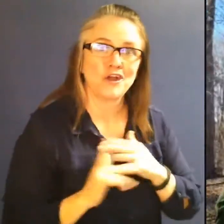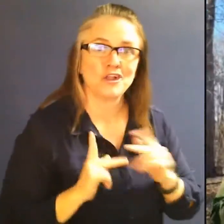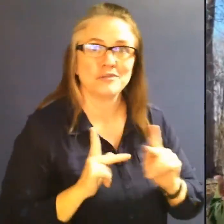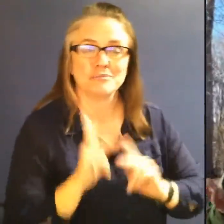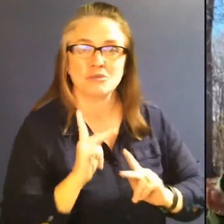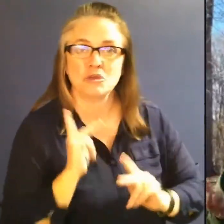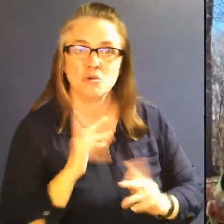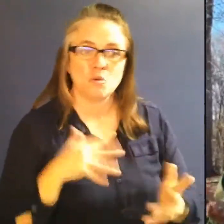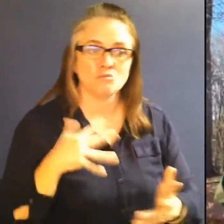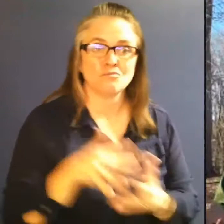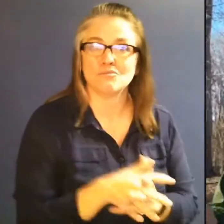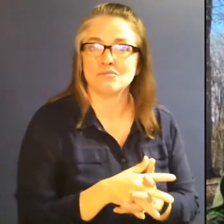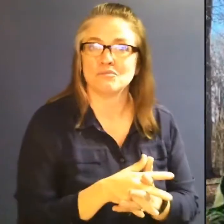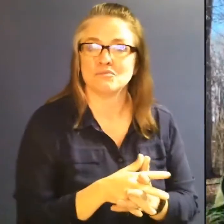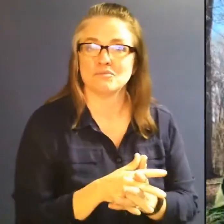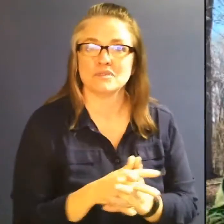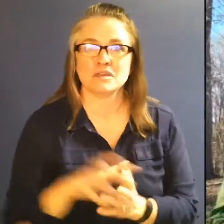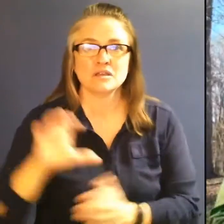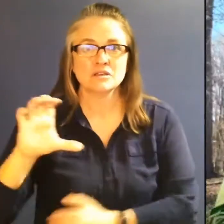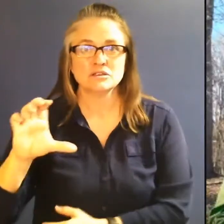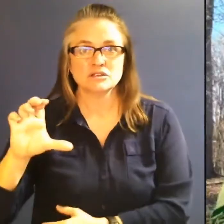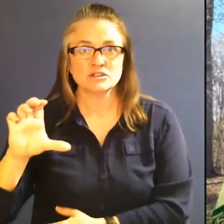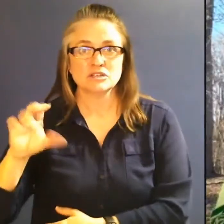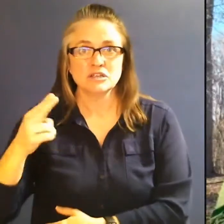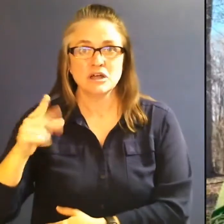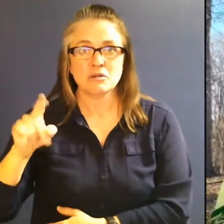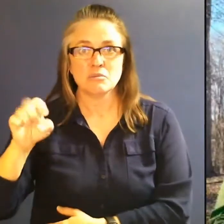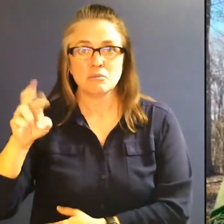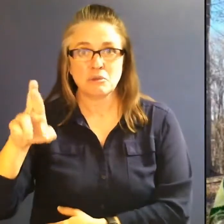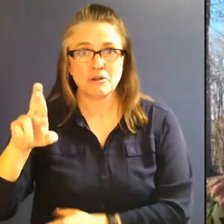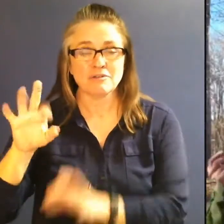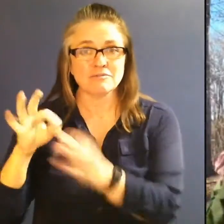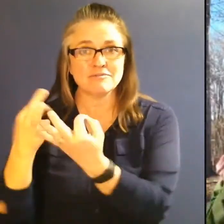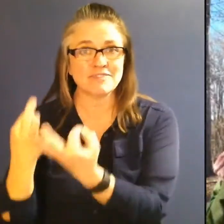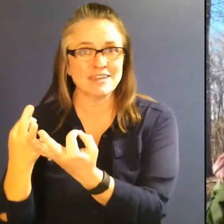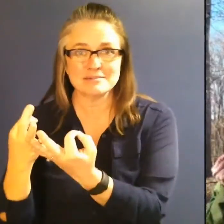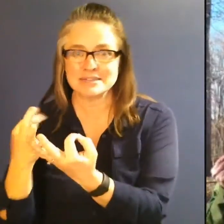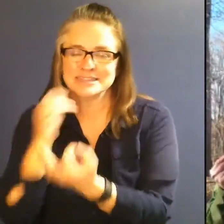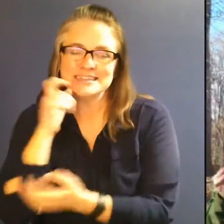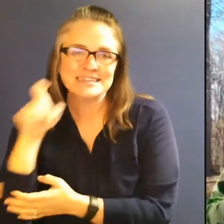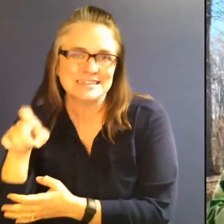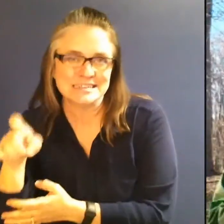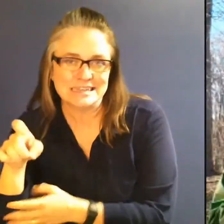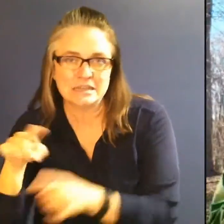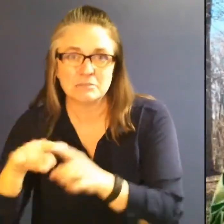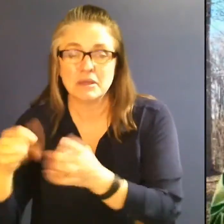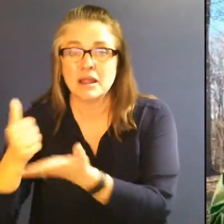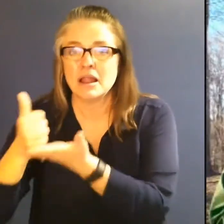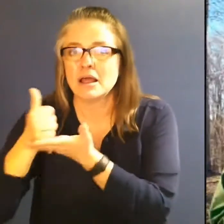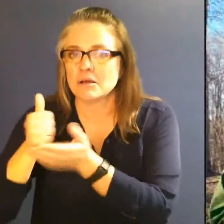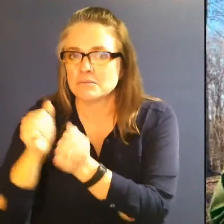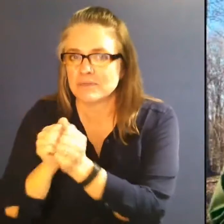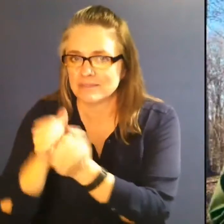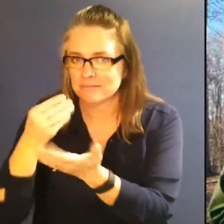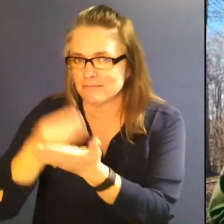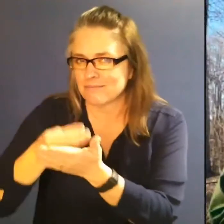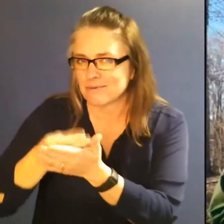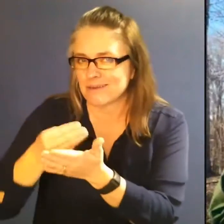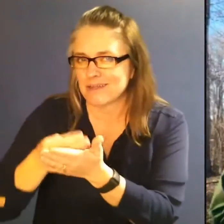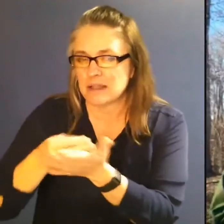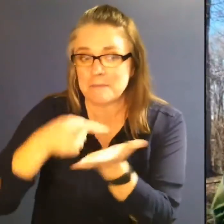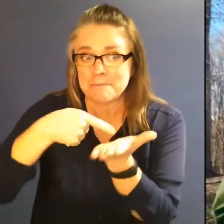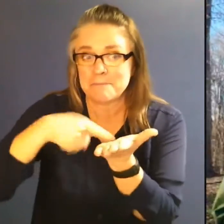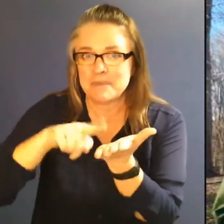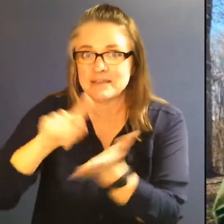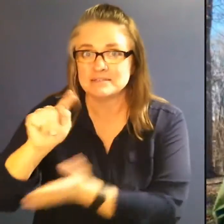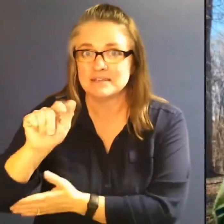Chellbergs, they didn't really need it, but it sure helped them, and it helped them with money. It helped them maybe pay their